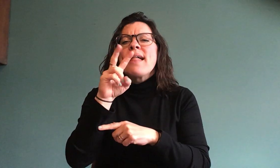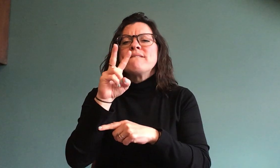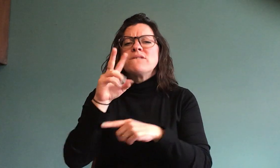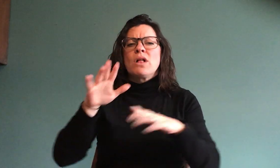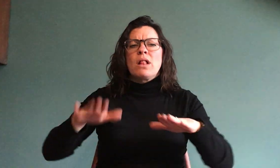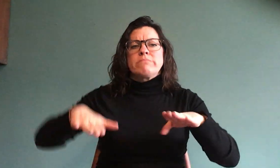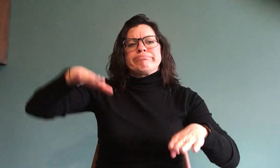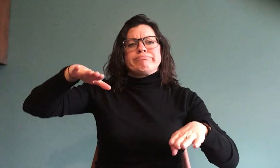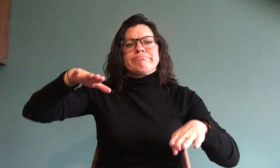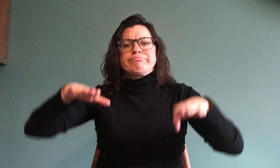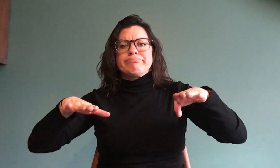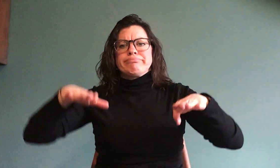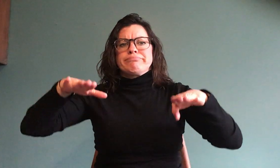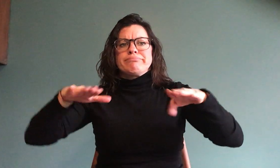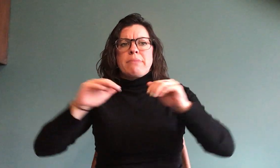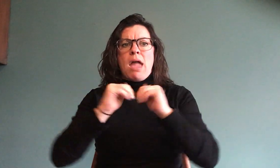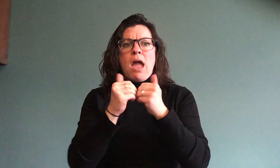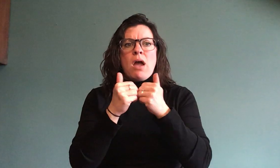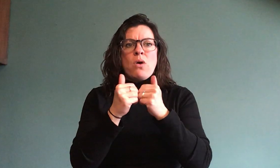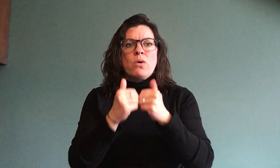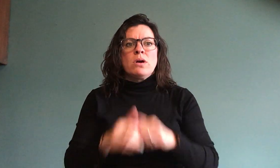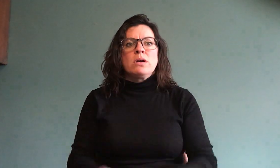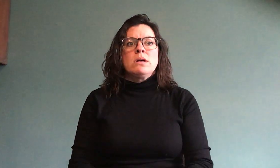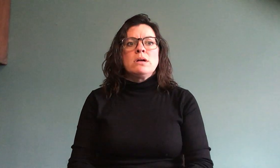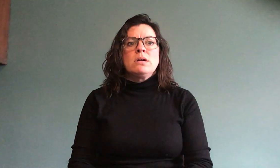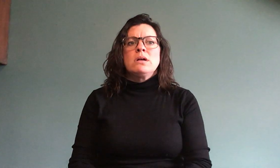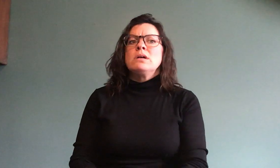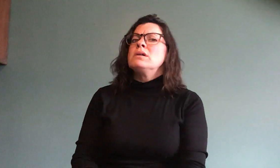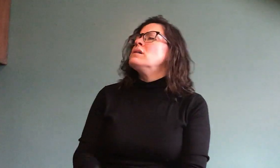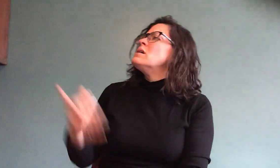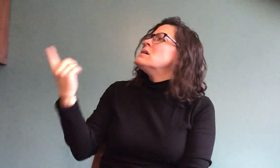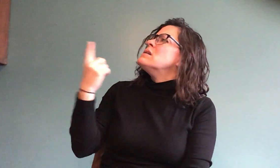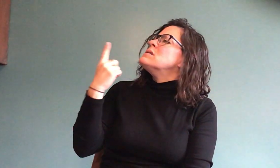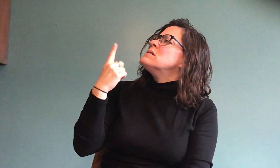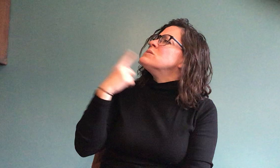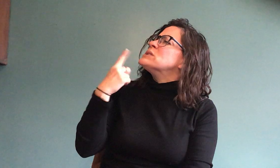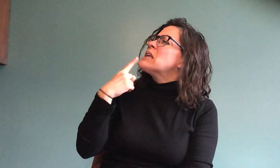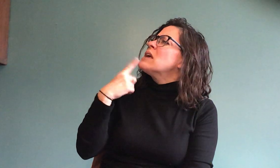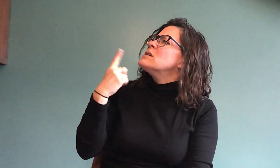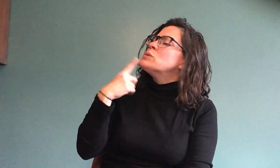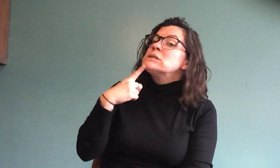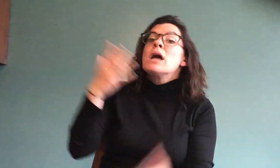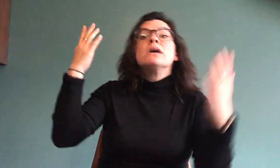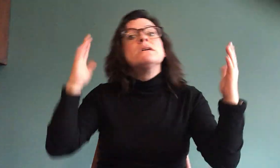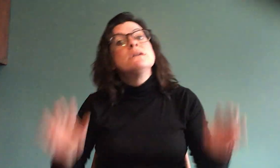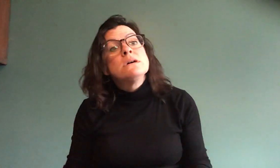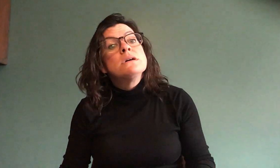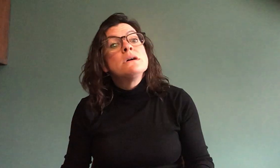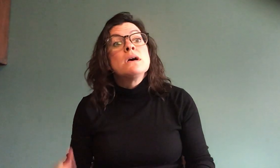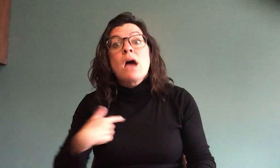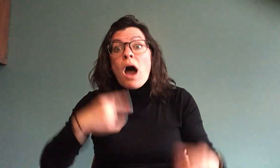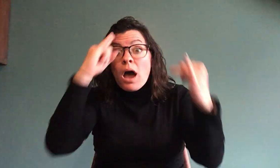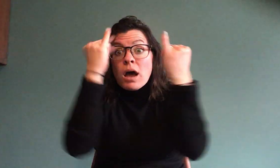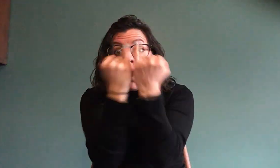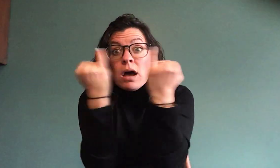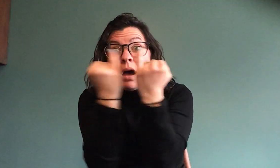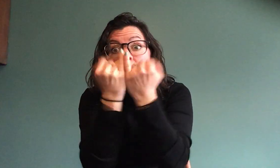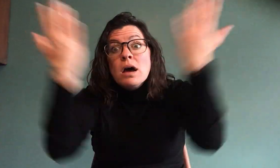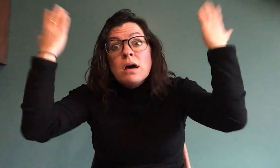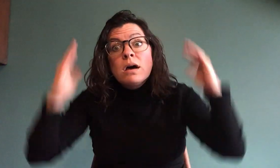So people, am I here talking to myself and no one's paying attention to what I'm saying? Because if that's, I mean, I